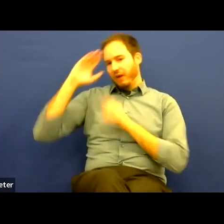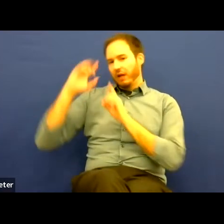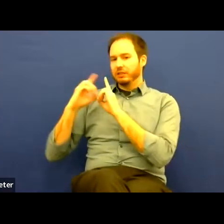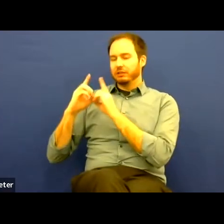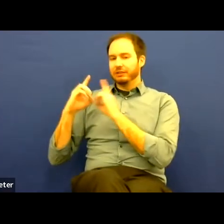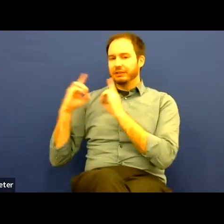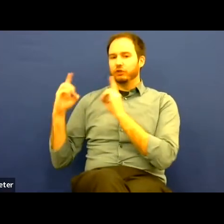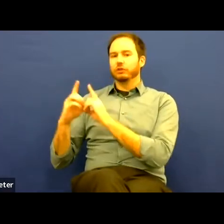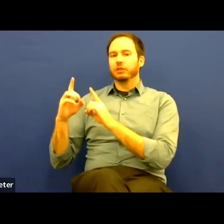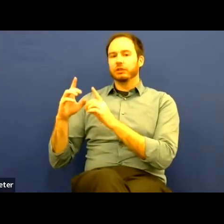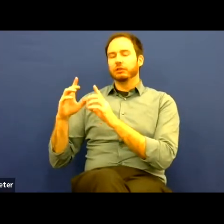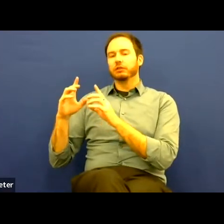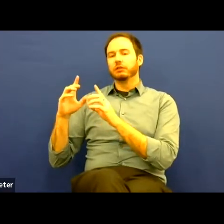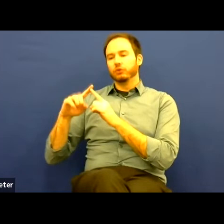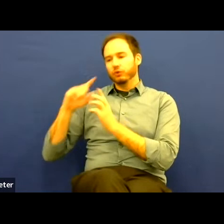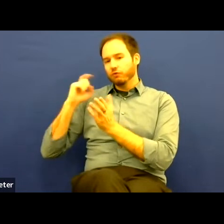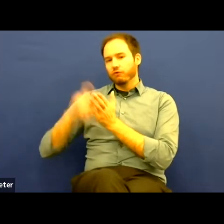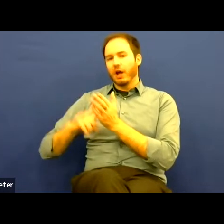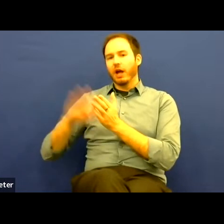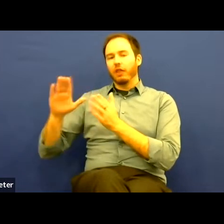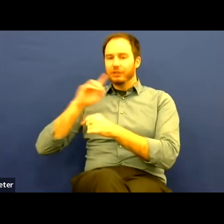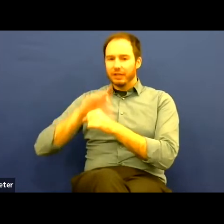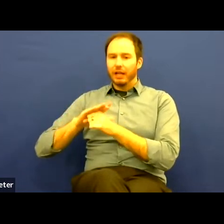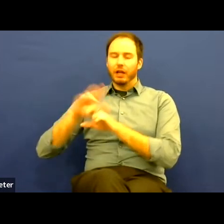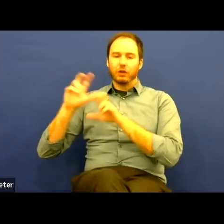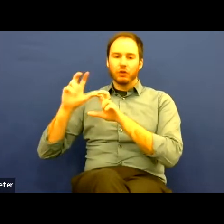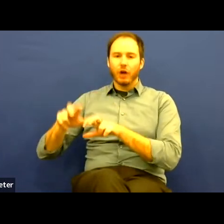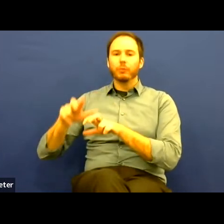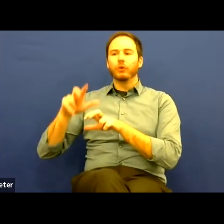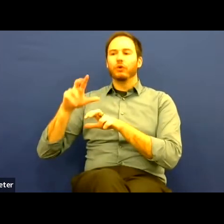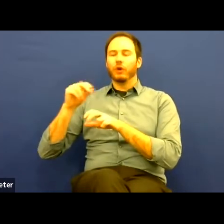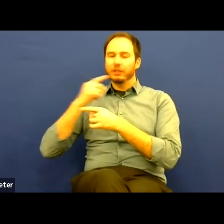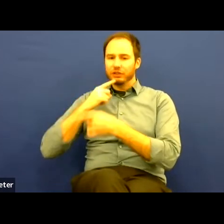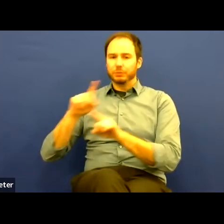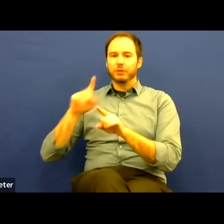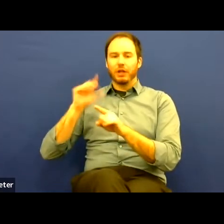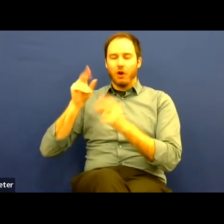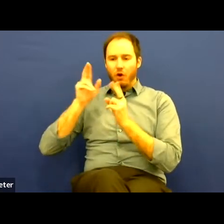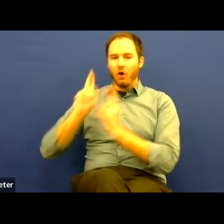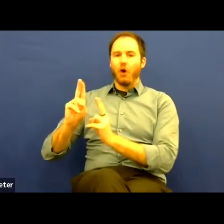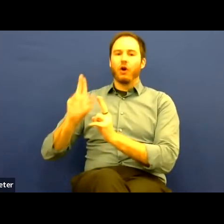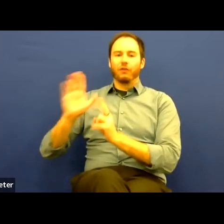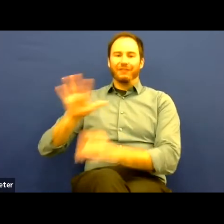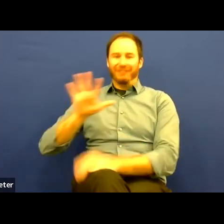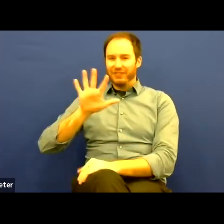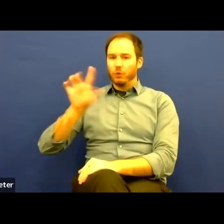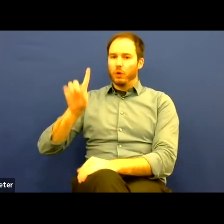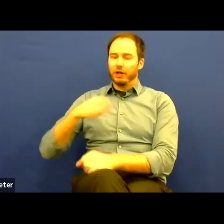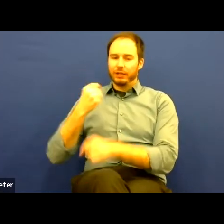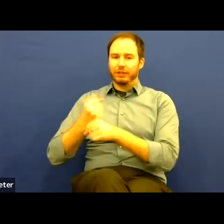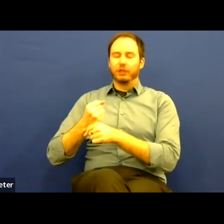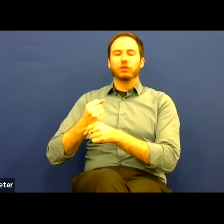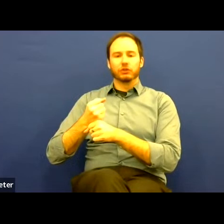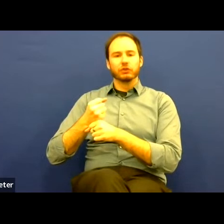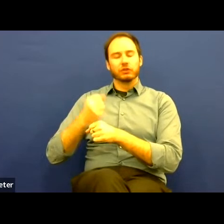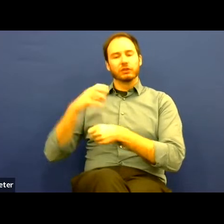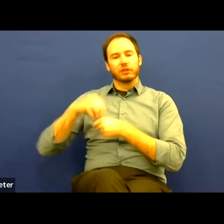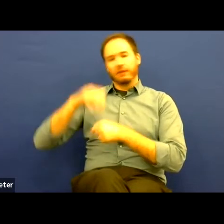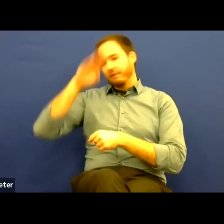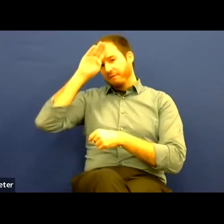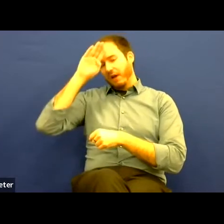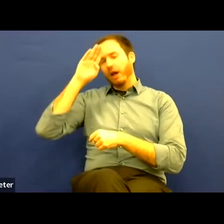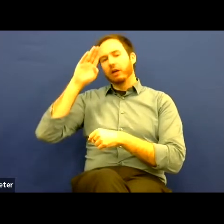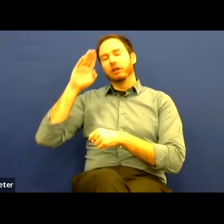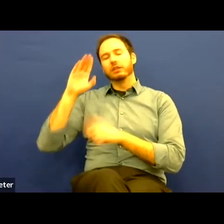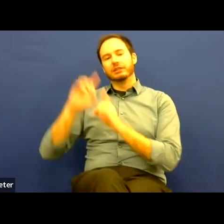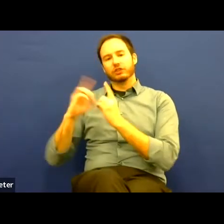recognizing the dedication, contributions, achievement, and honor of Robert Chichester for his 51 years of service to the Henrietta Fire District